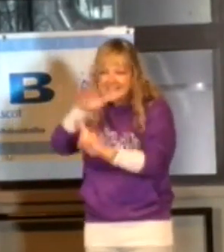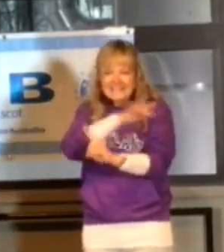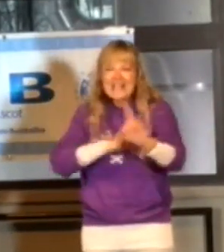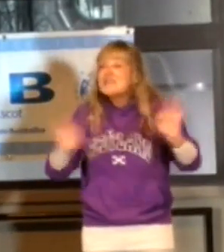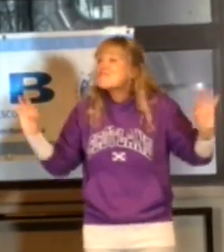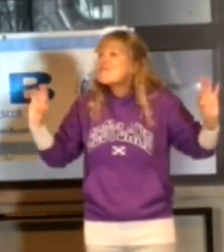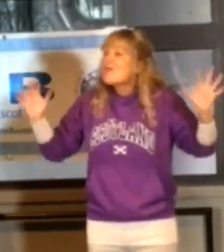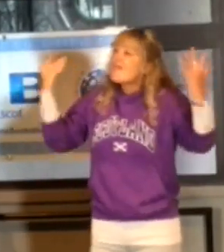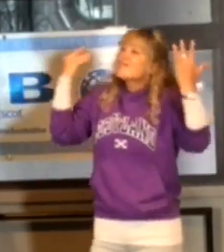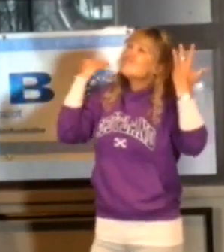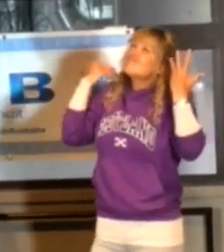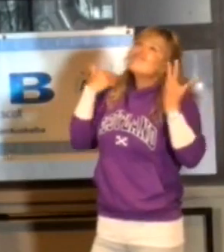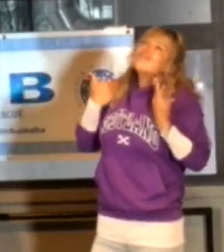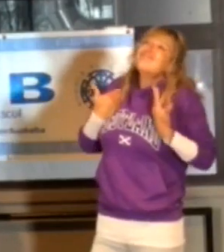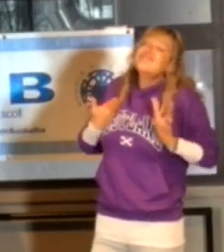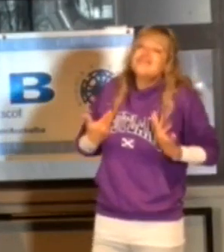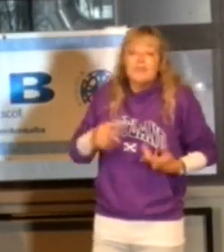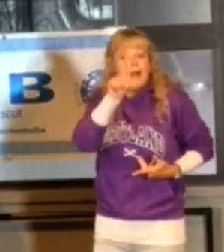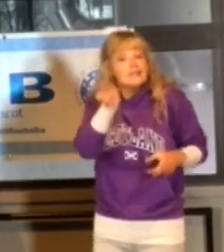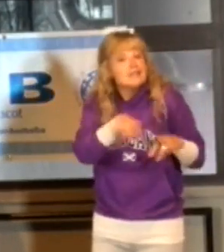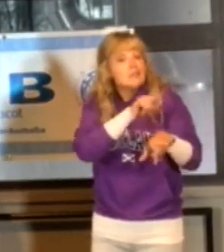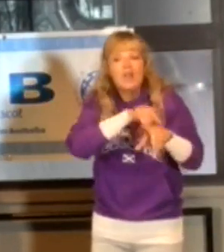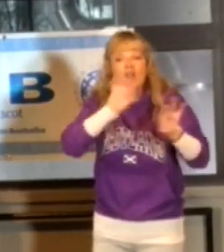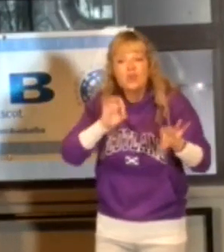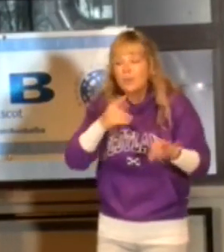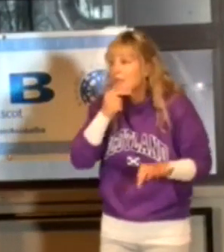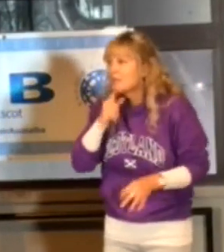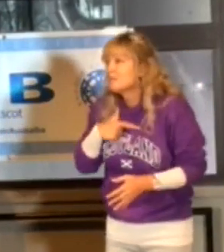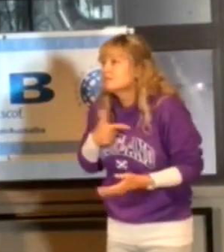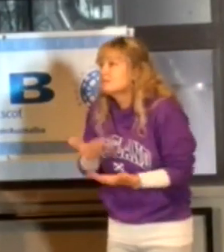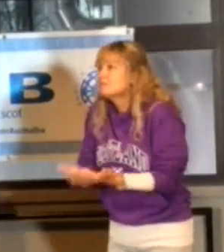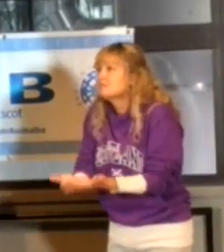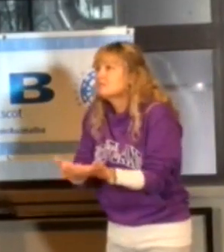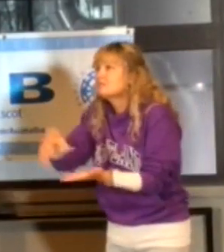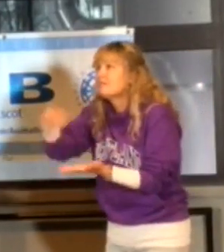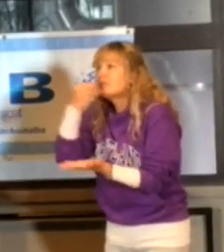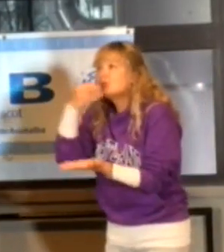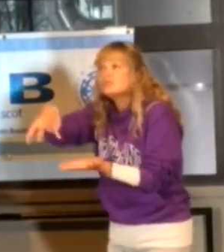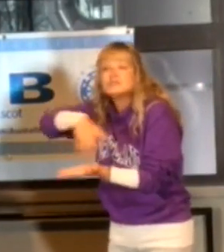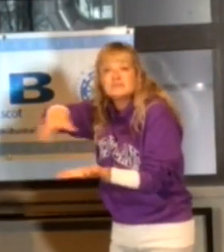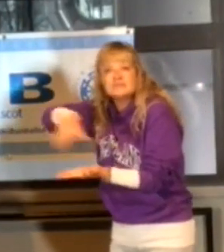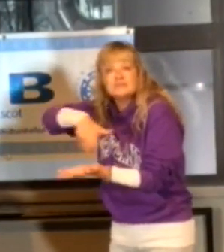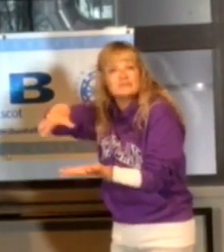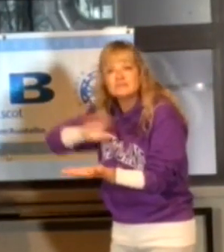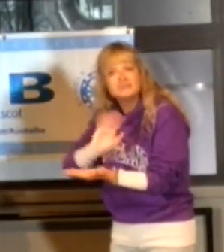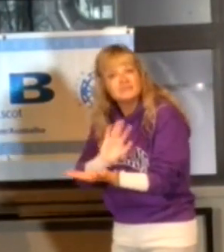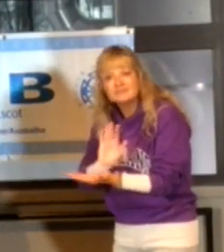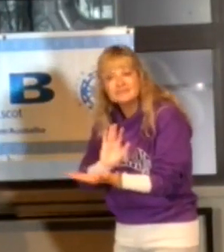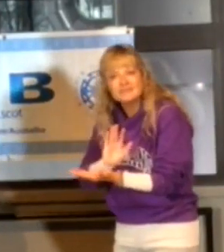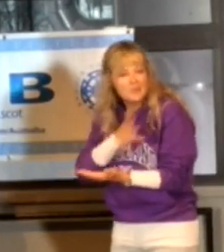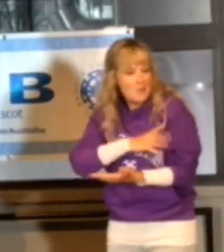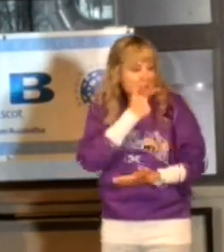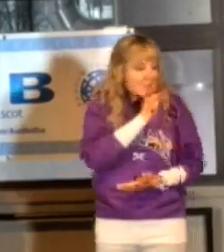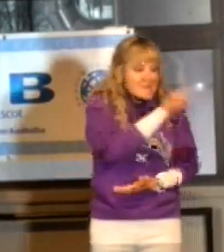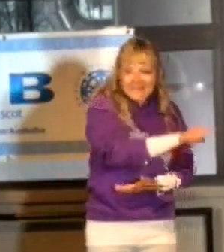billionaires and has no food banks, in which people can work